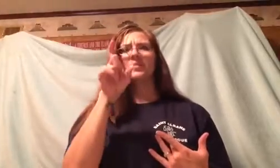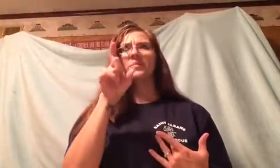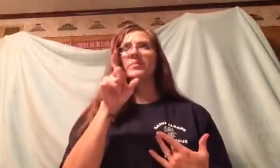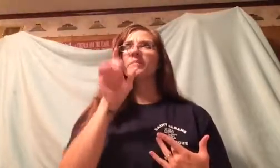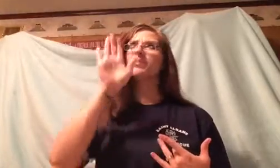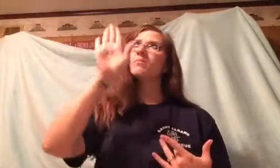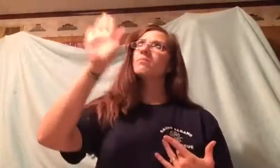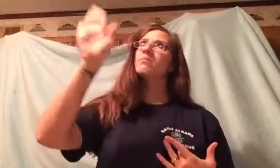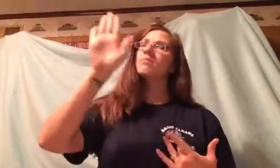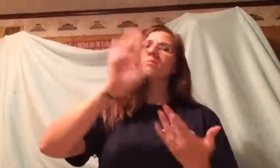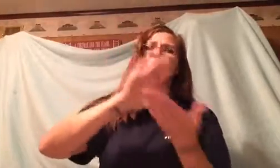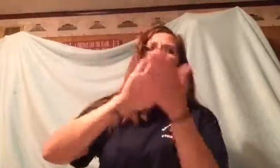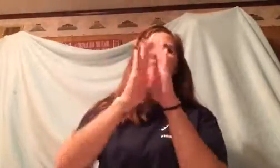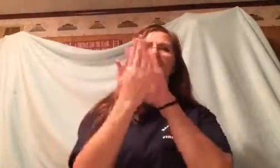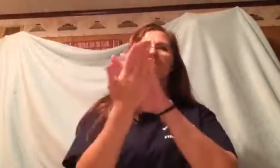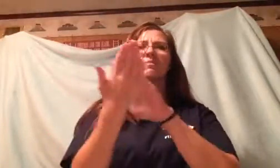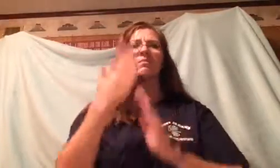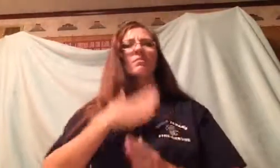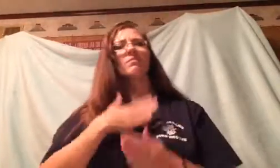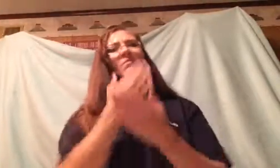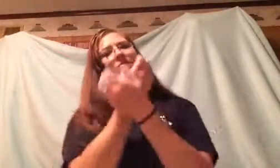Of Him to be my Savior